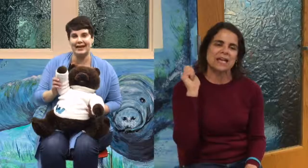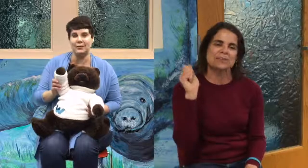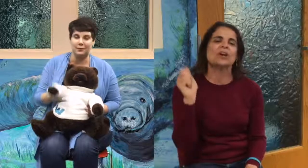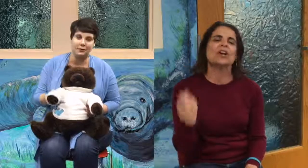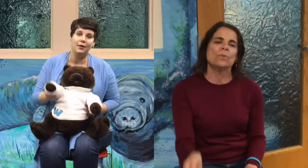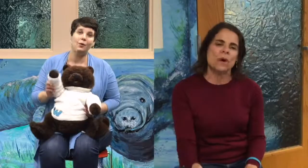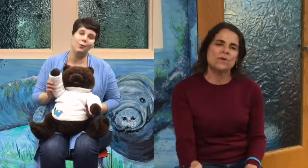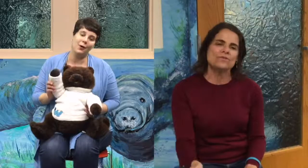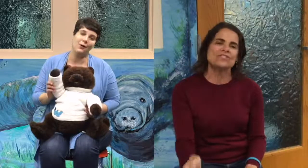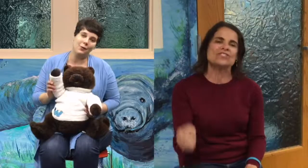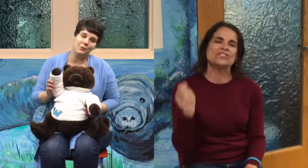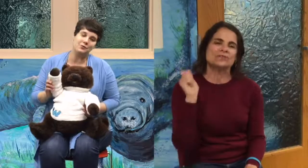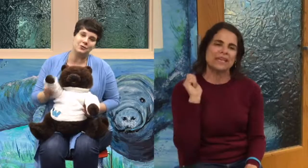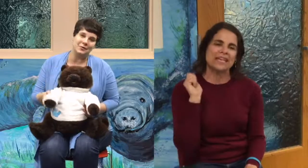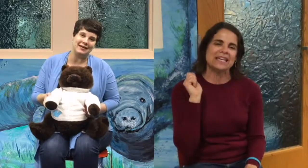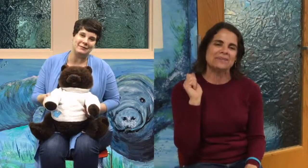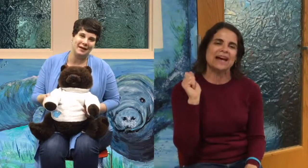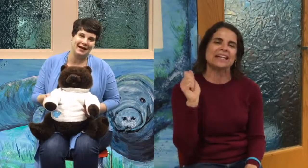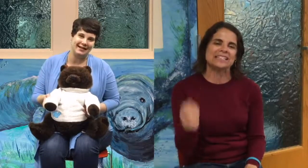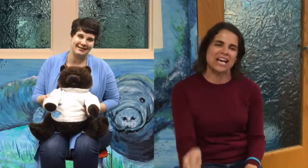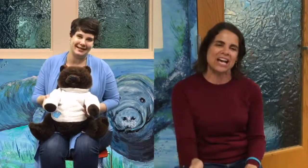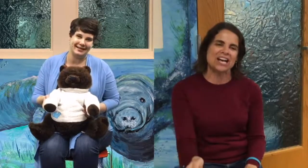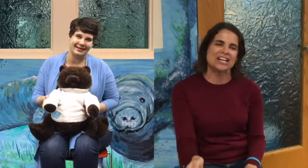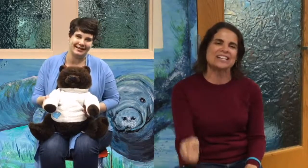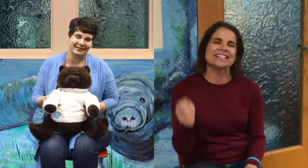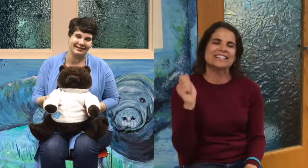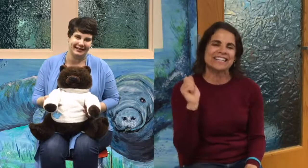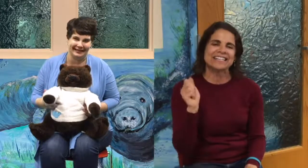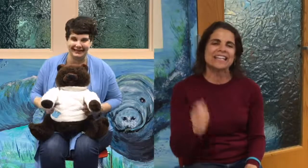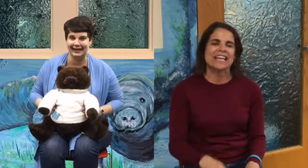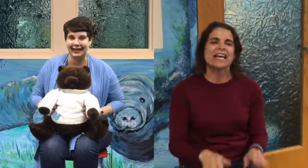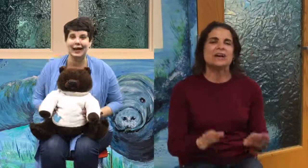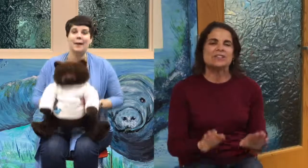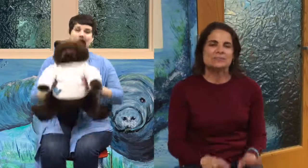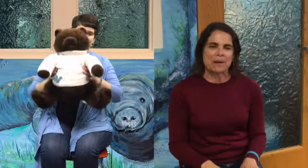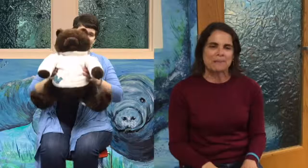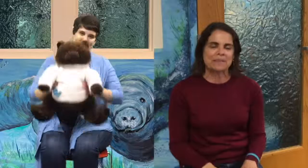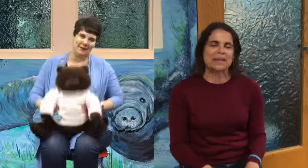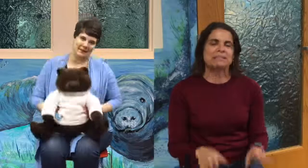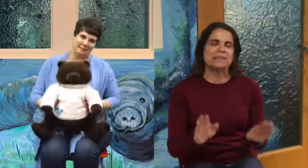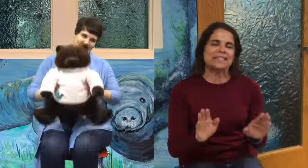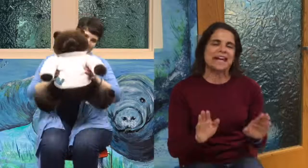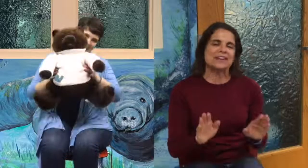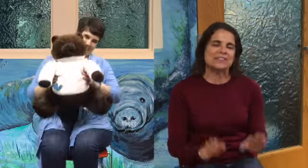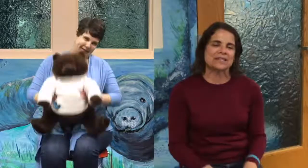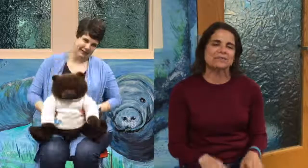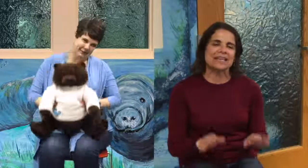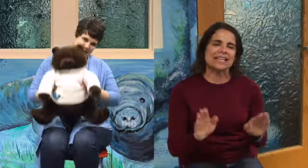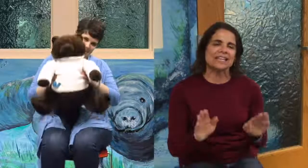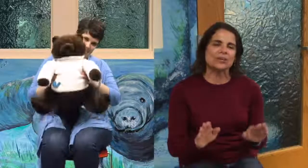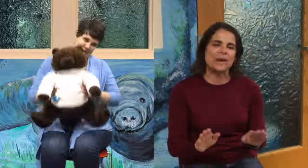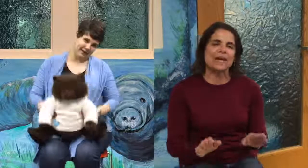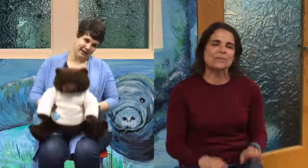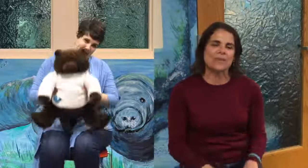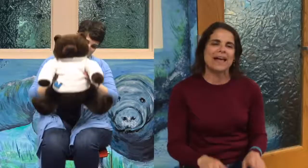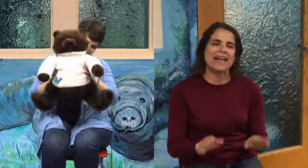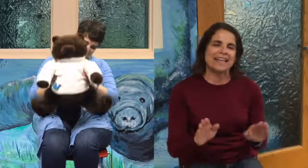hammer. Won't you be my darling? Bumping up and down in my little red